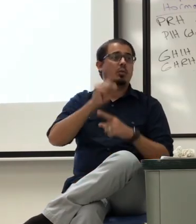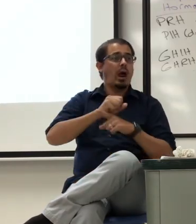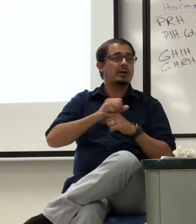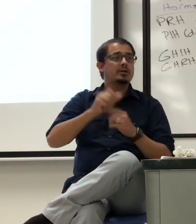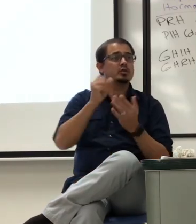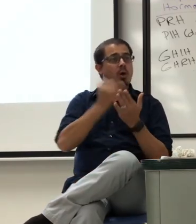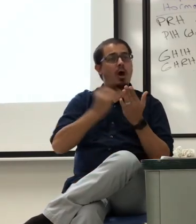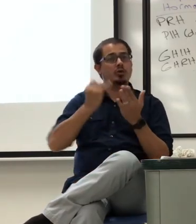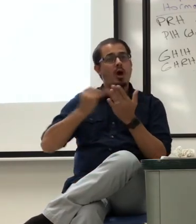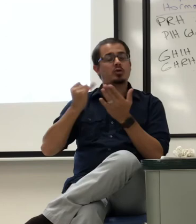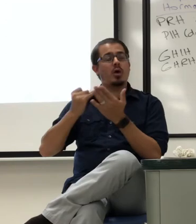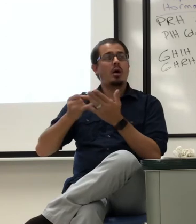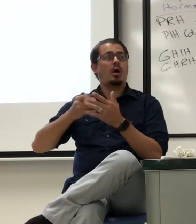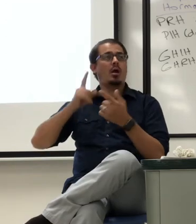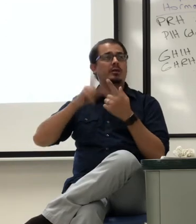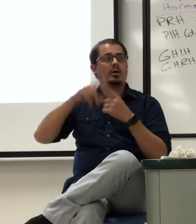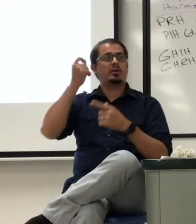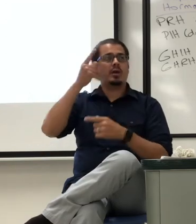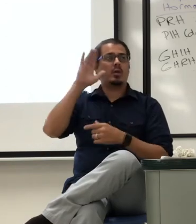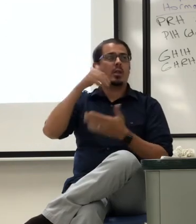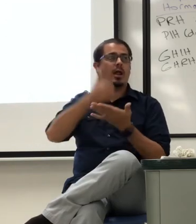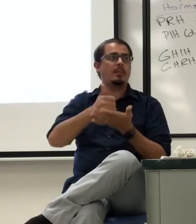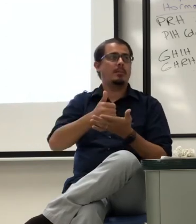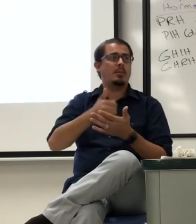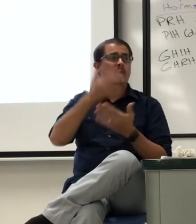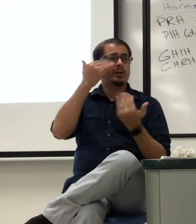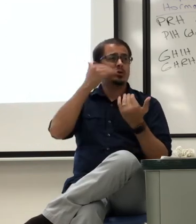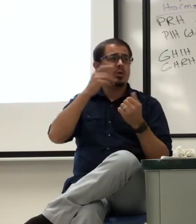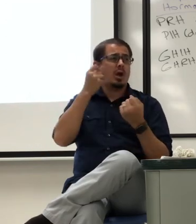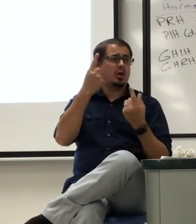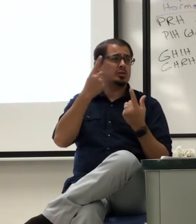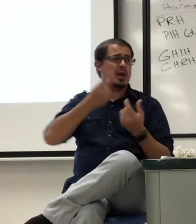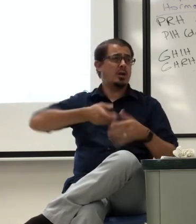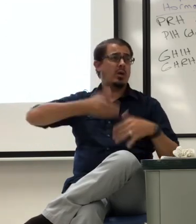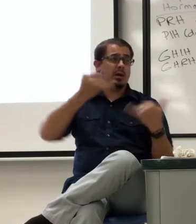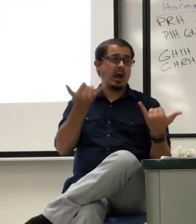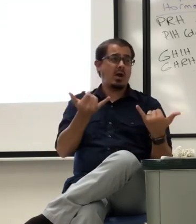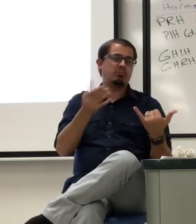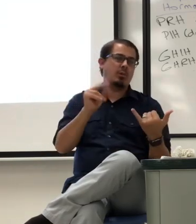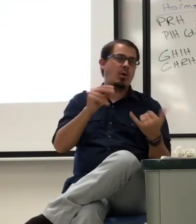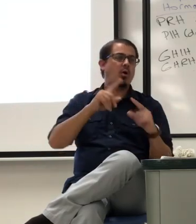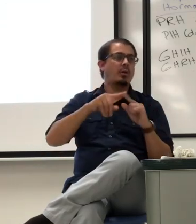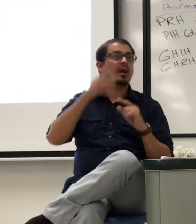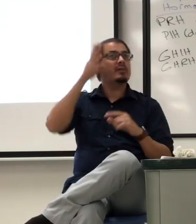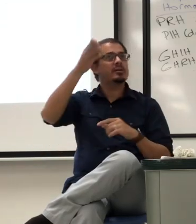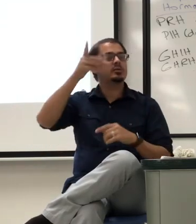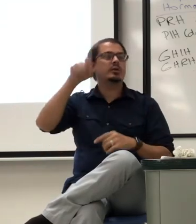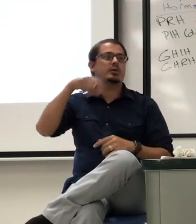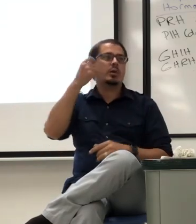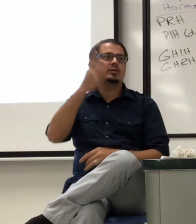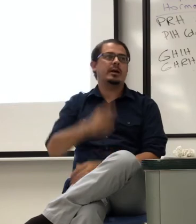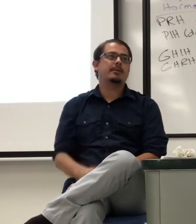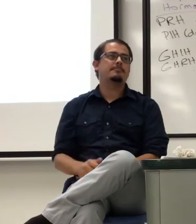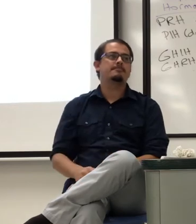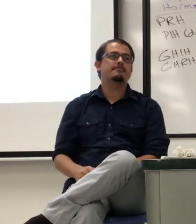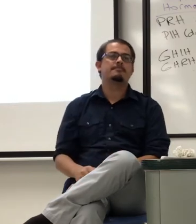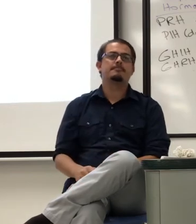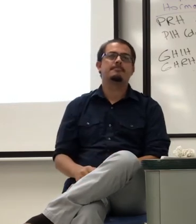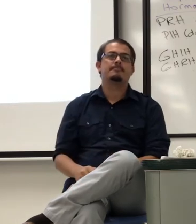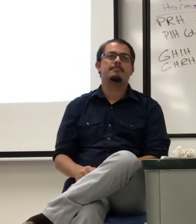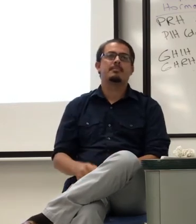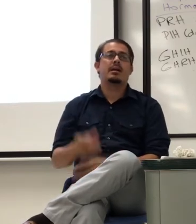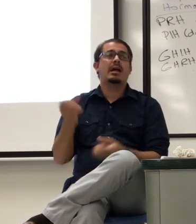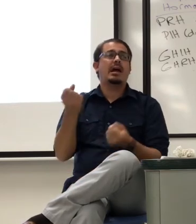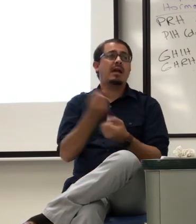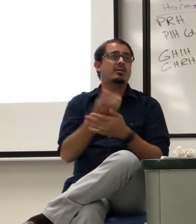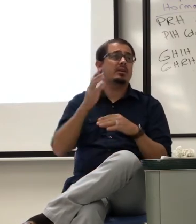Okay? You're not expected to understand it from the get-go, but eventually we want you to come to that full understanding. So everything